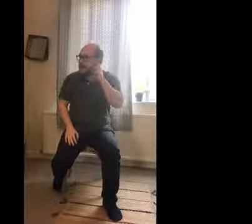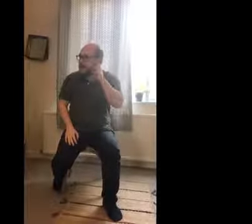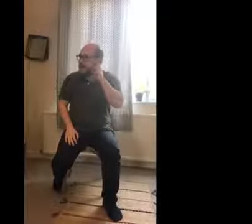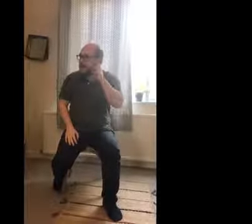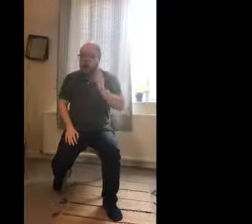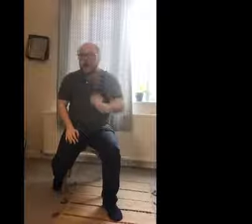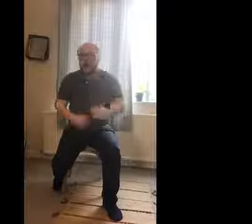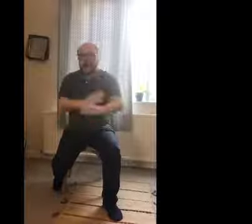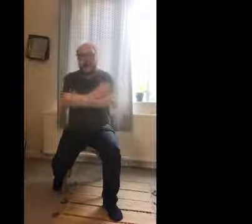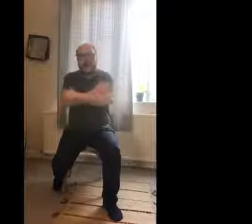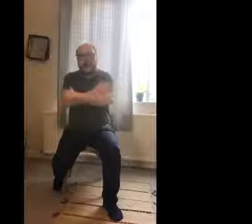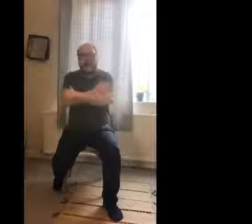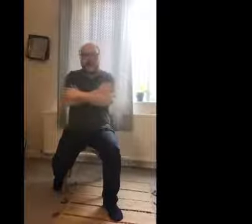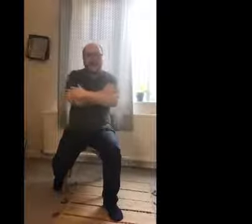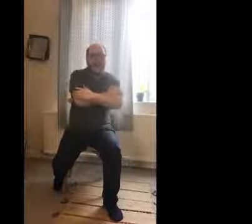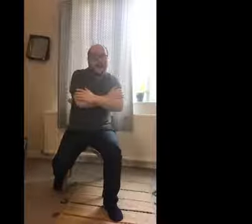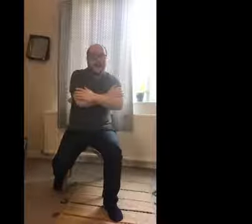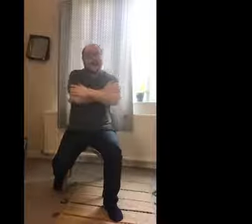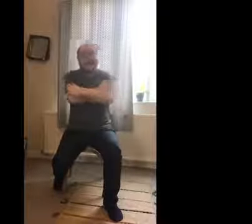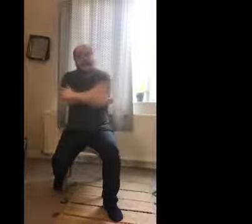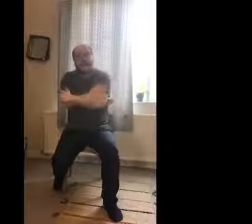A frog. A shark.